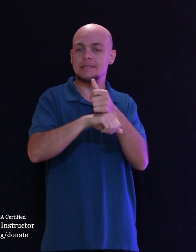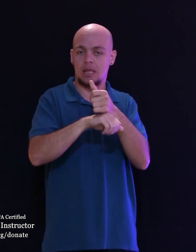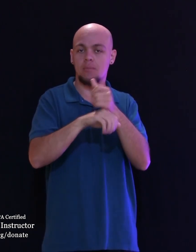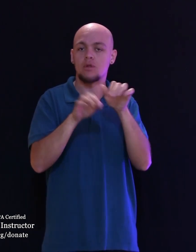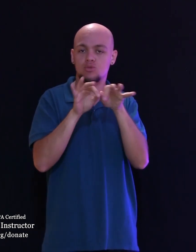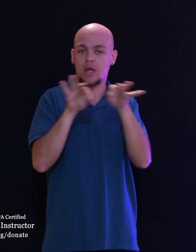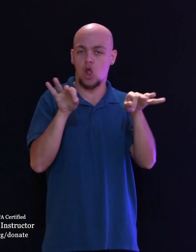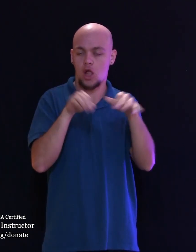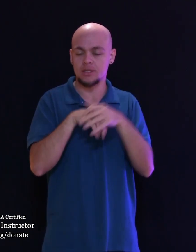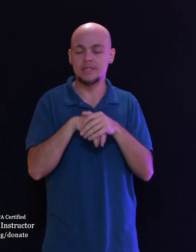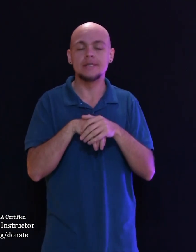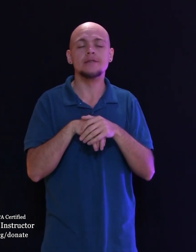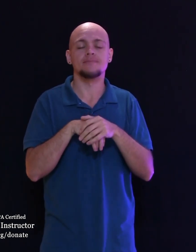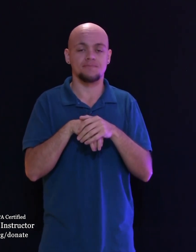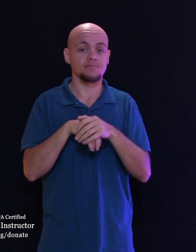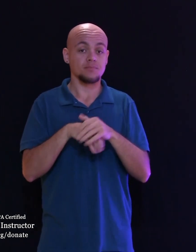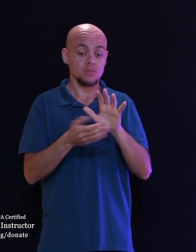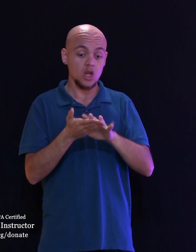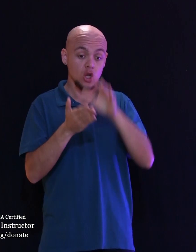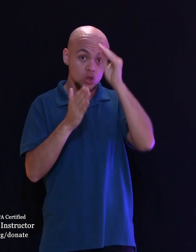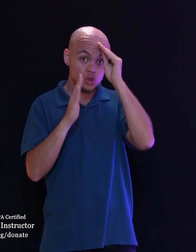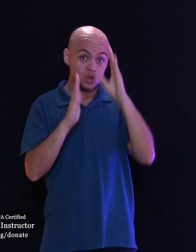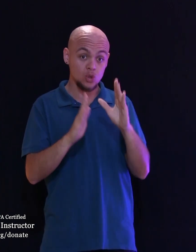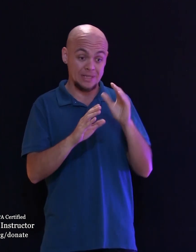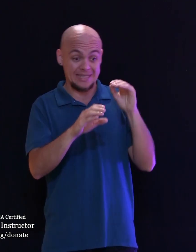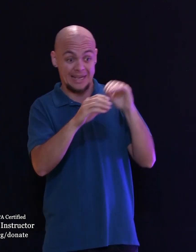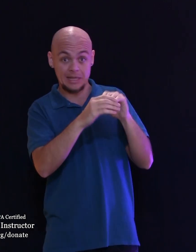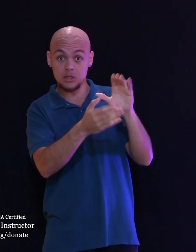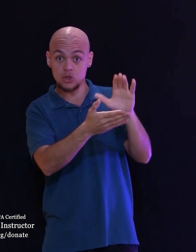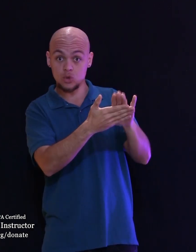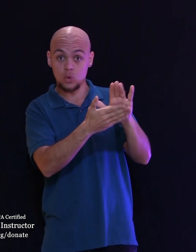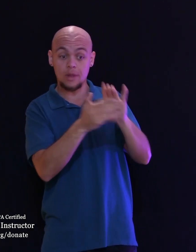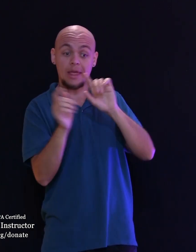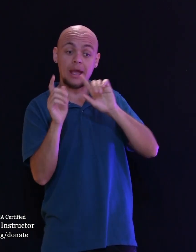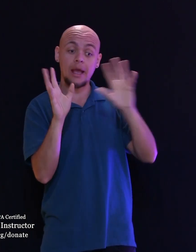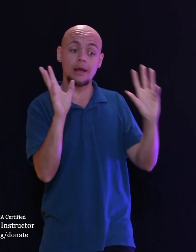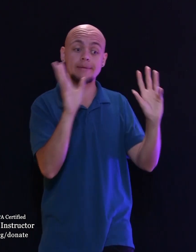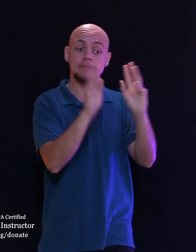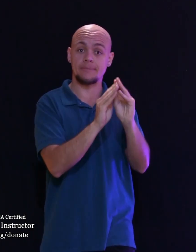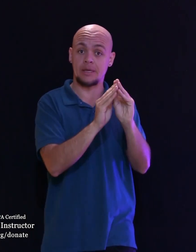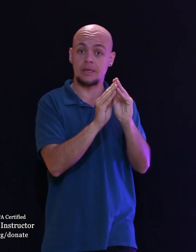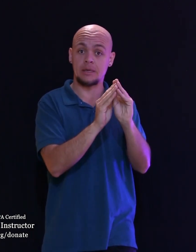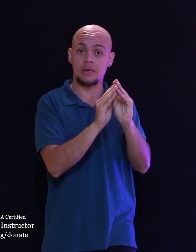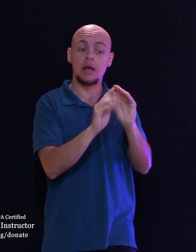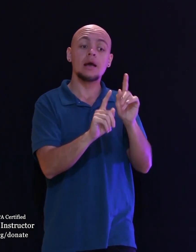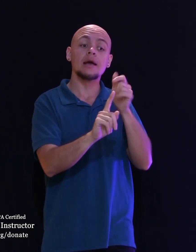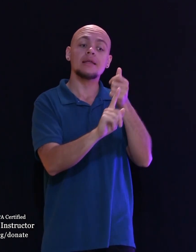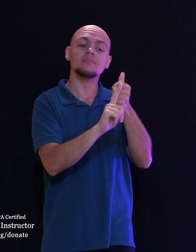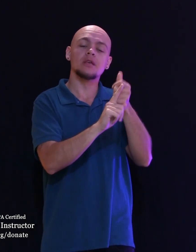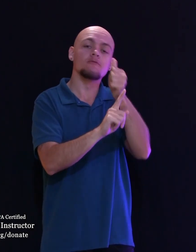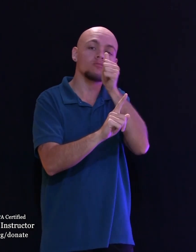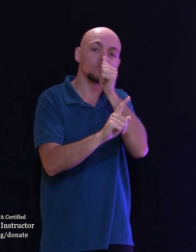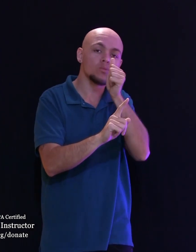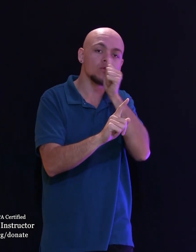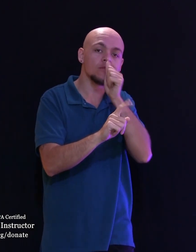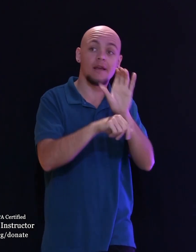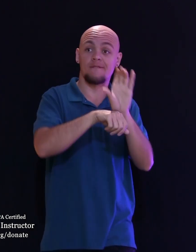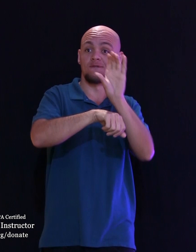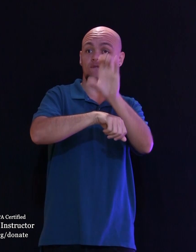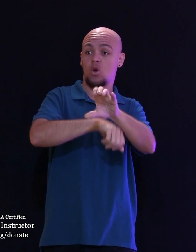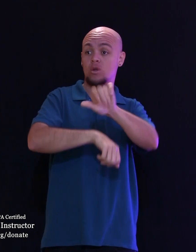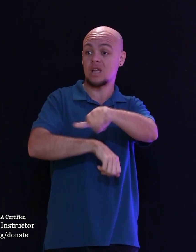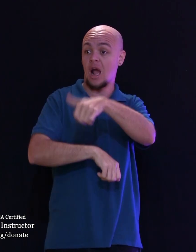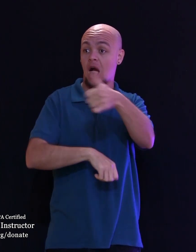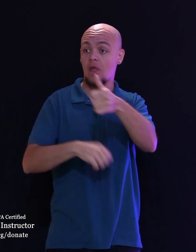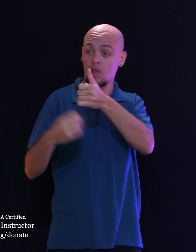well. But students are allowed to meet and pray on school grounds as long as they do it so privately and don't try to force